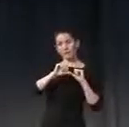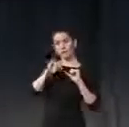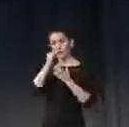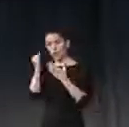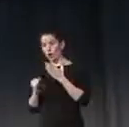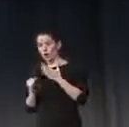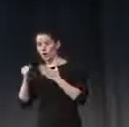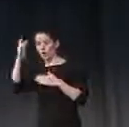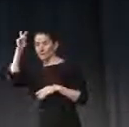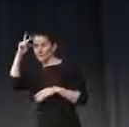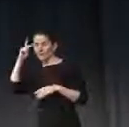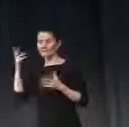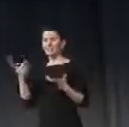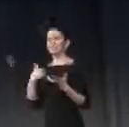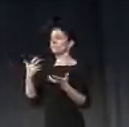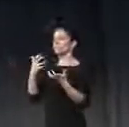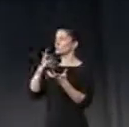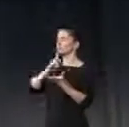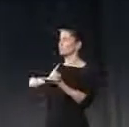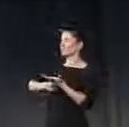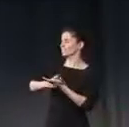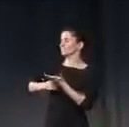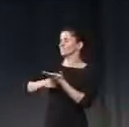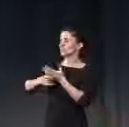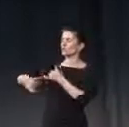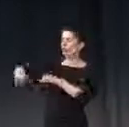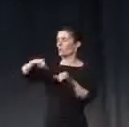about common discourse.